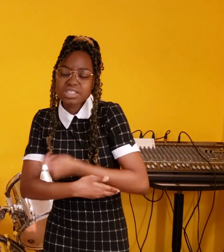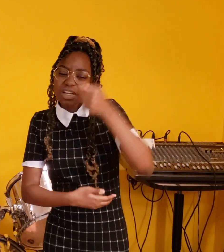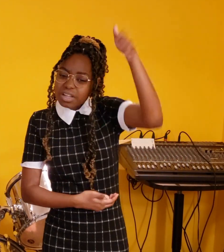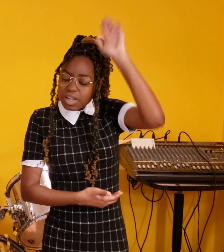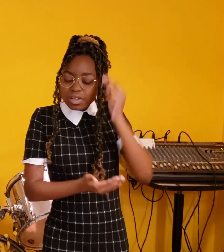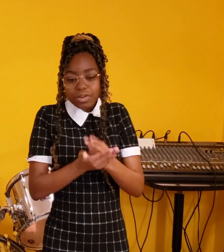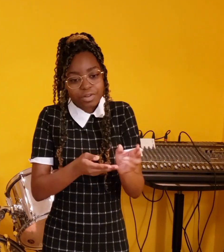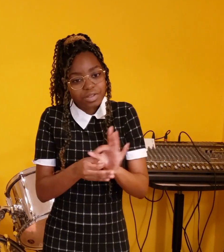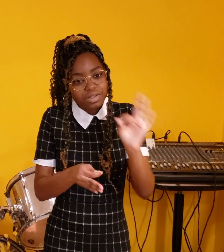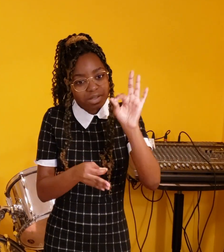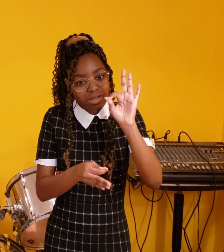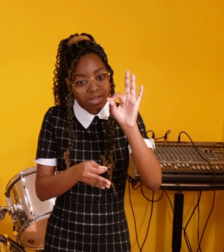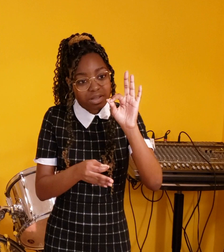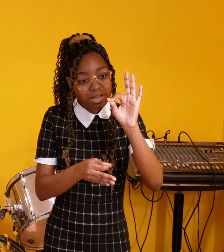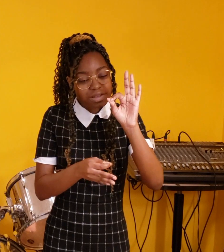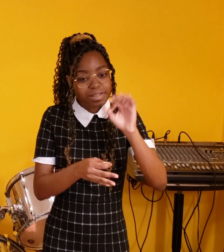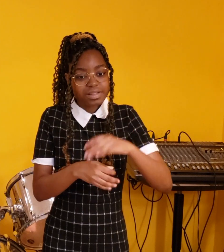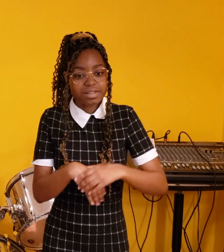the Elohim is plural.